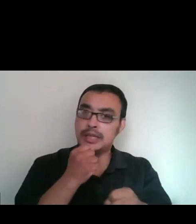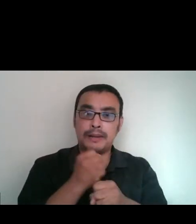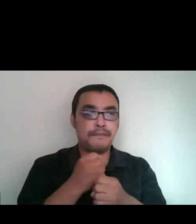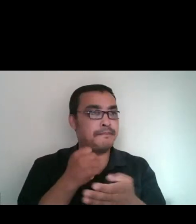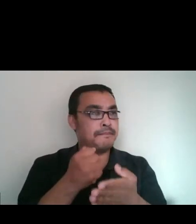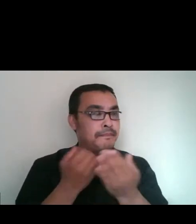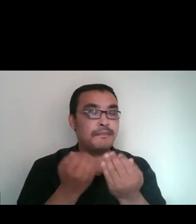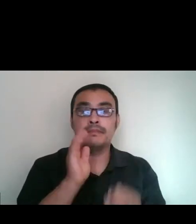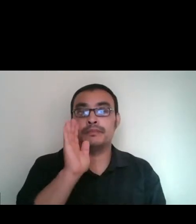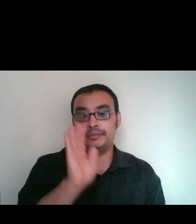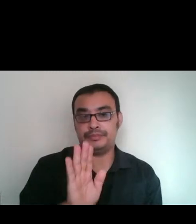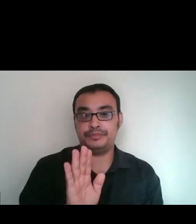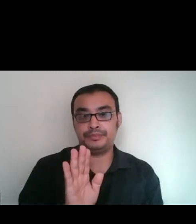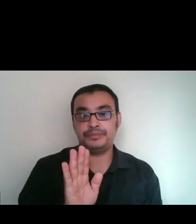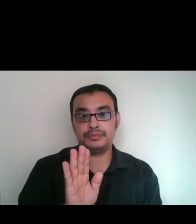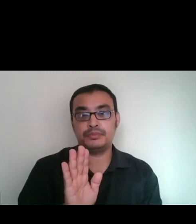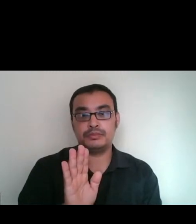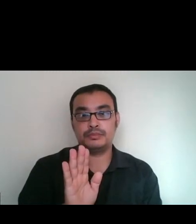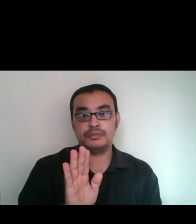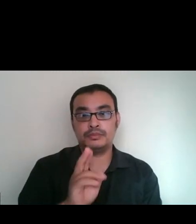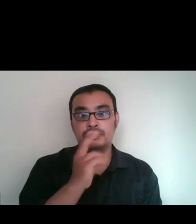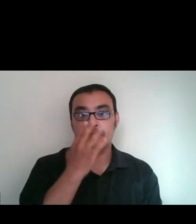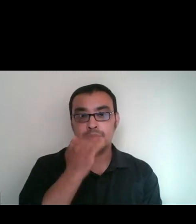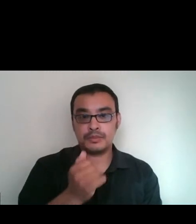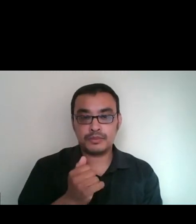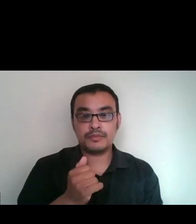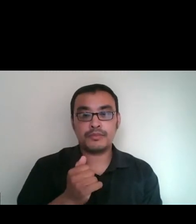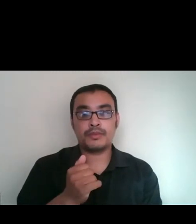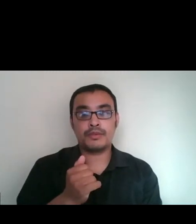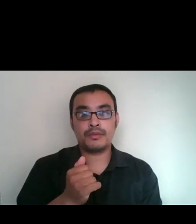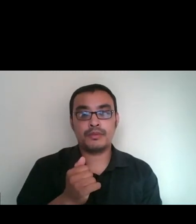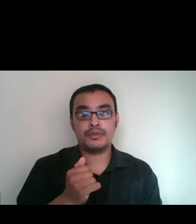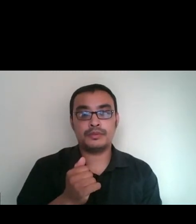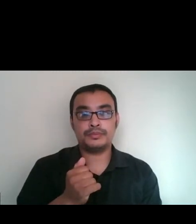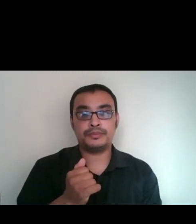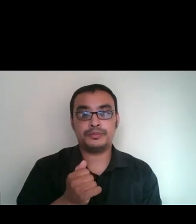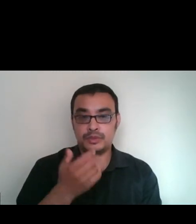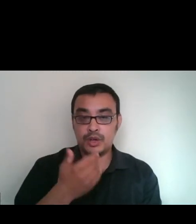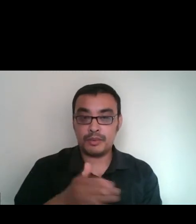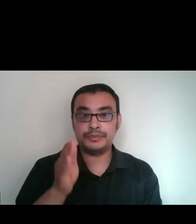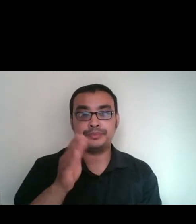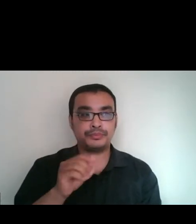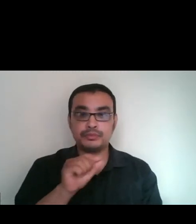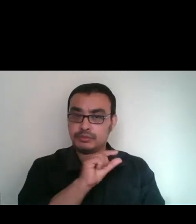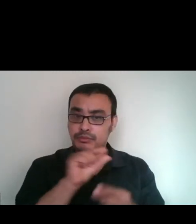you on to the length as after the agenda